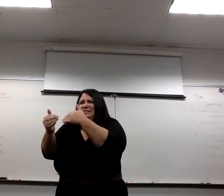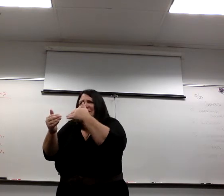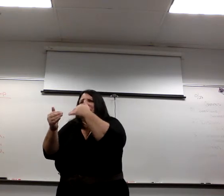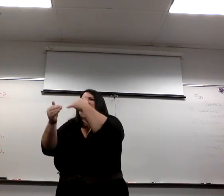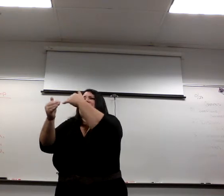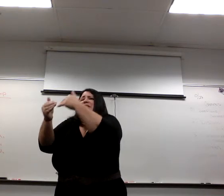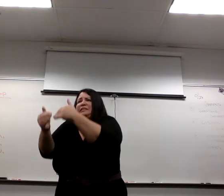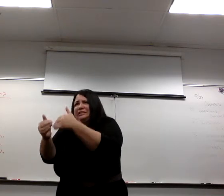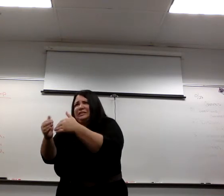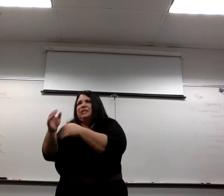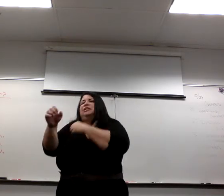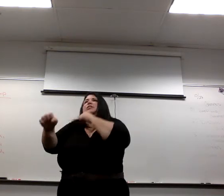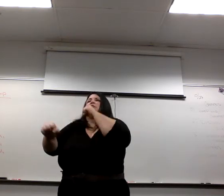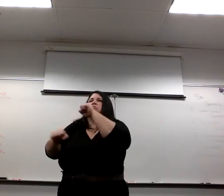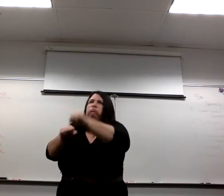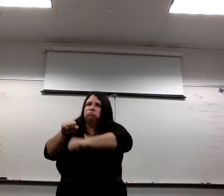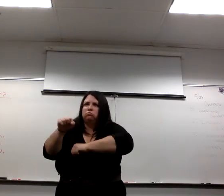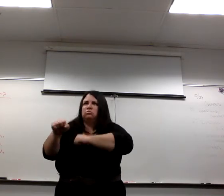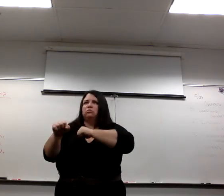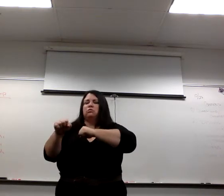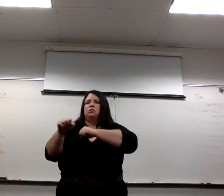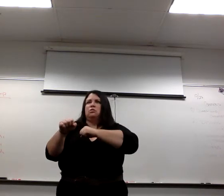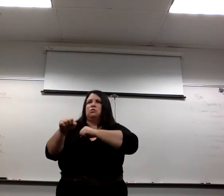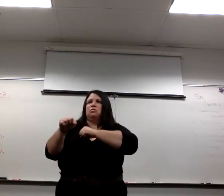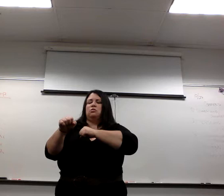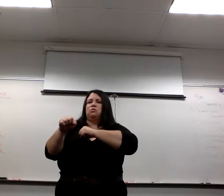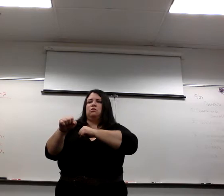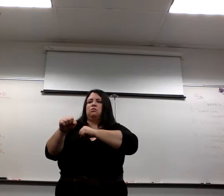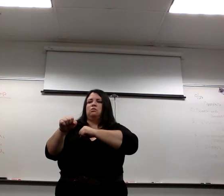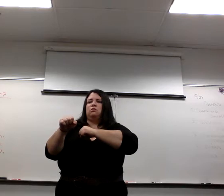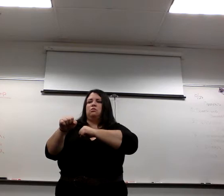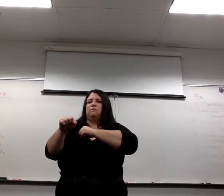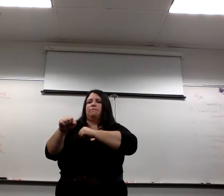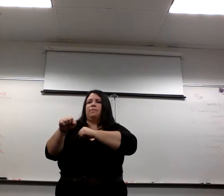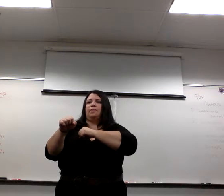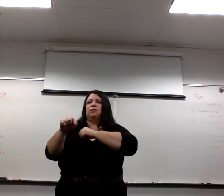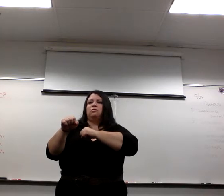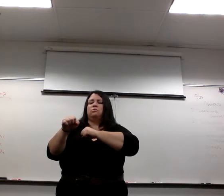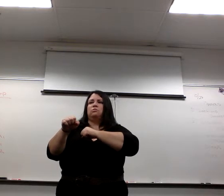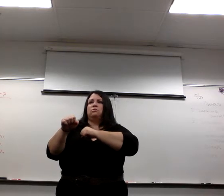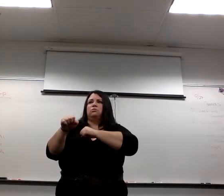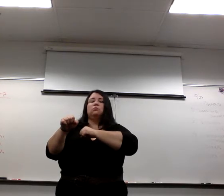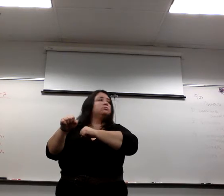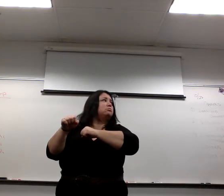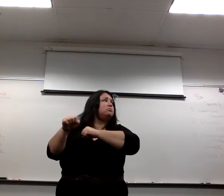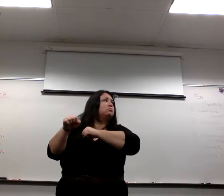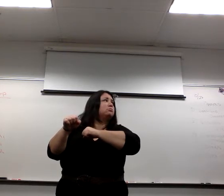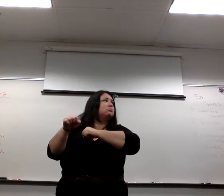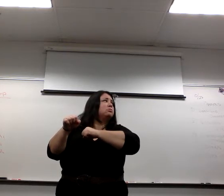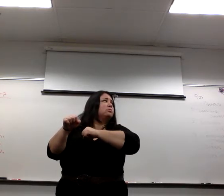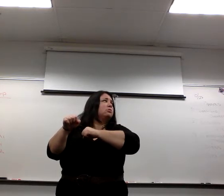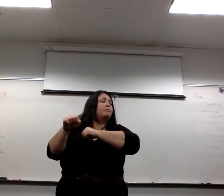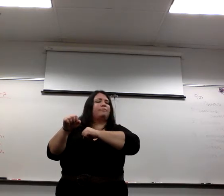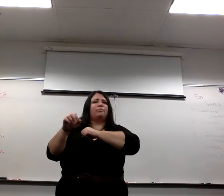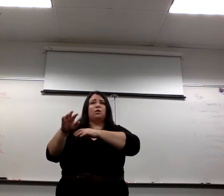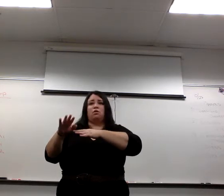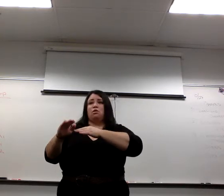And then from there was the beginning of the mountain, these old steps, kind of covered in